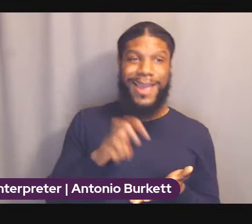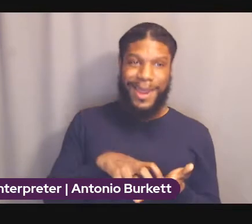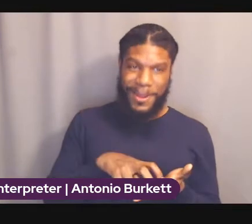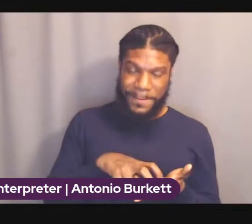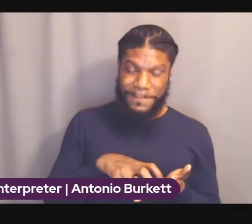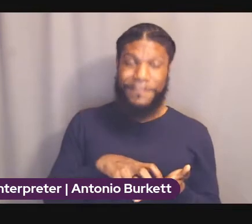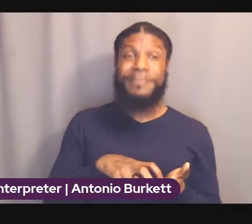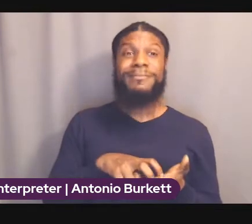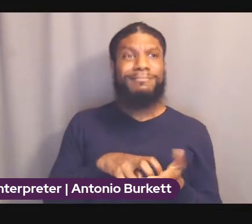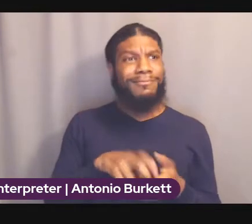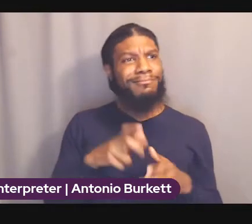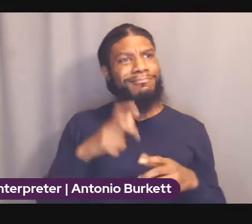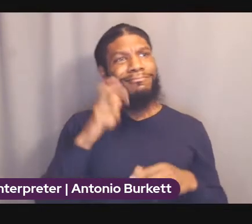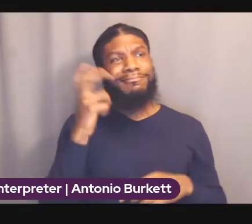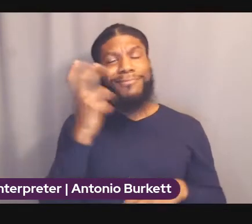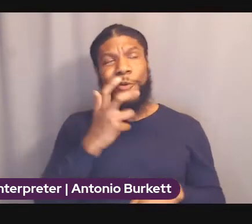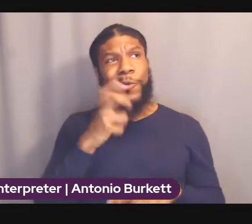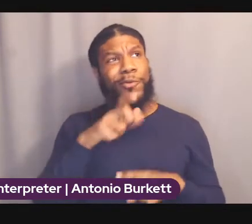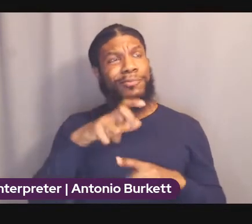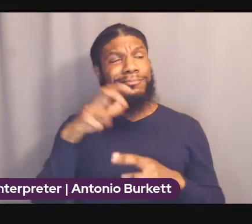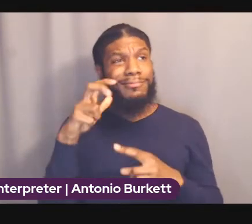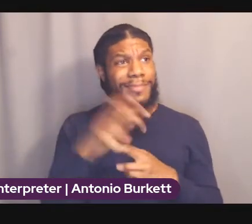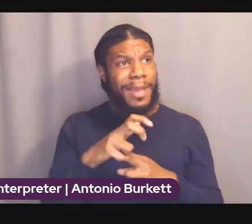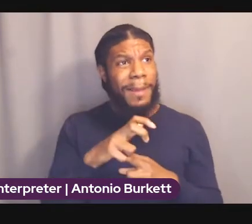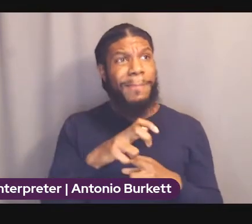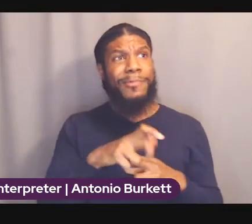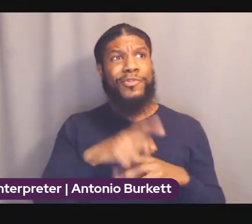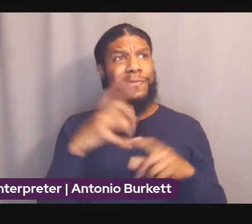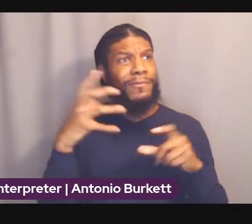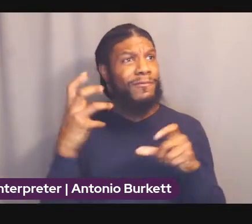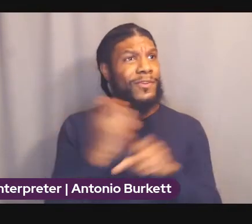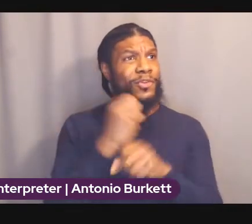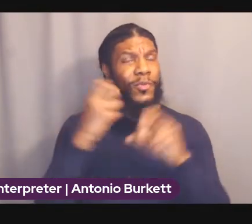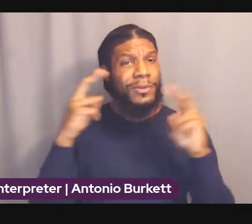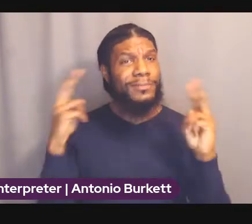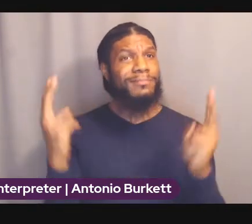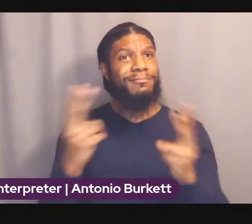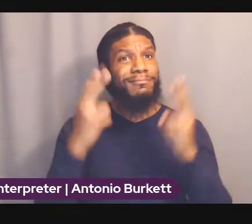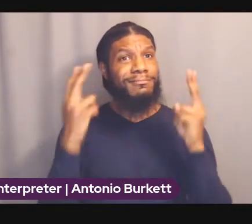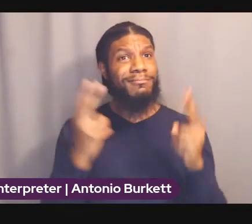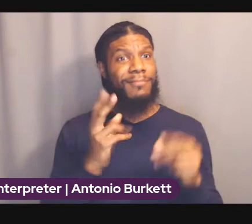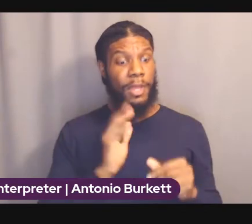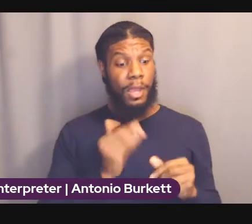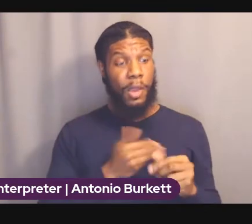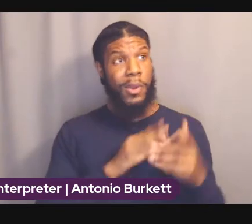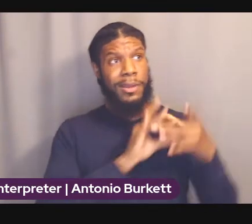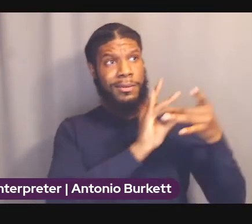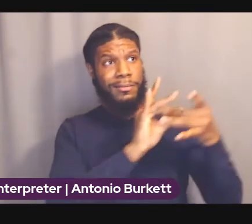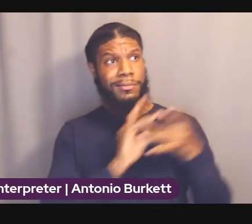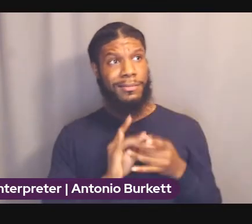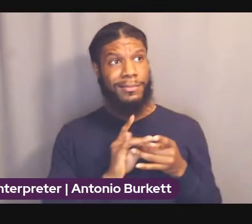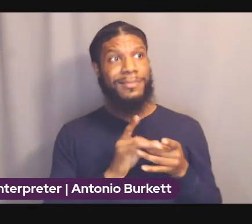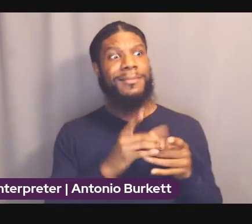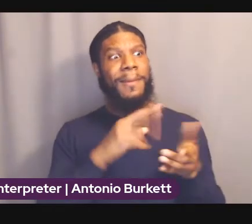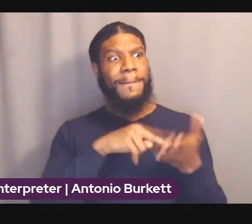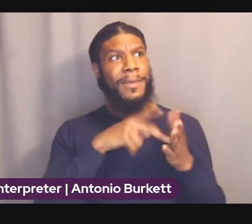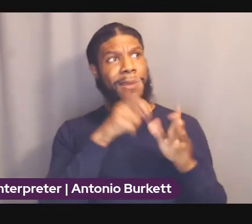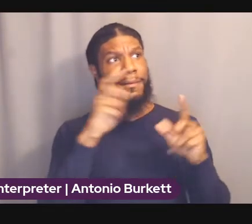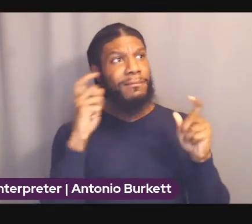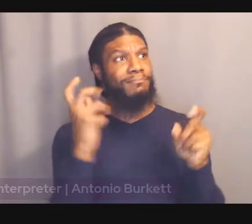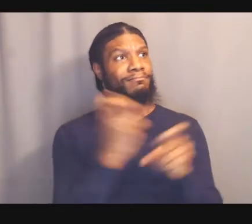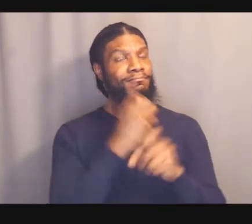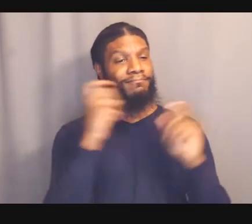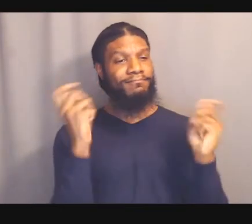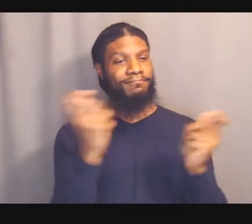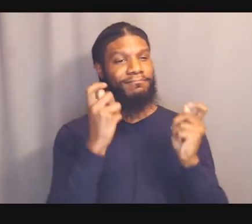And because of our connection to God, we are victorious as well. Listen, we're